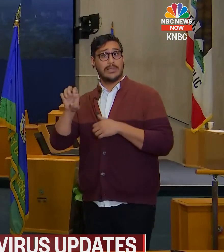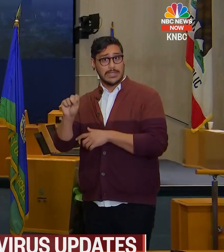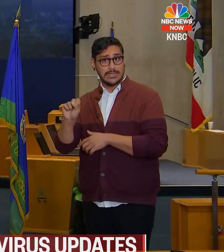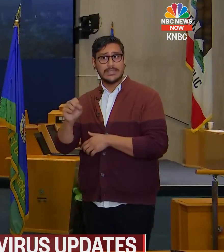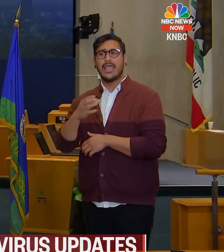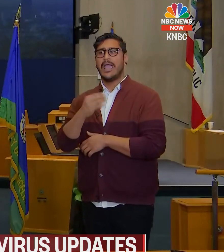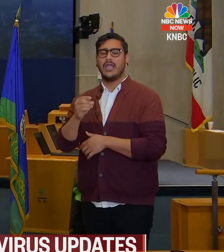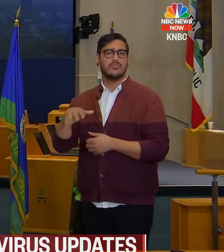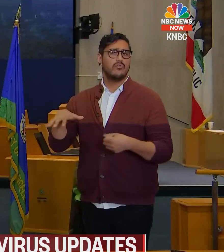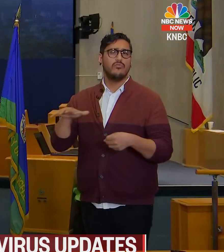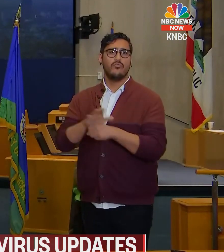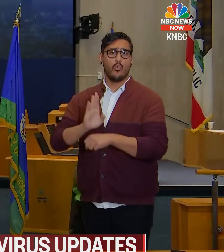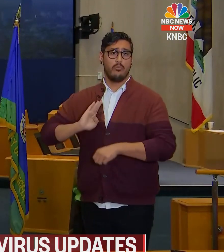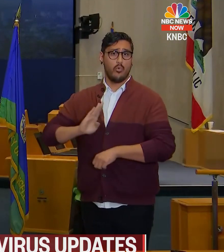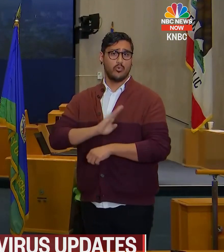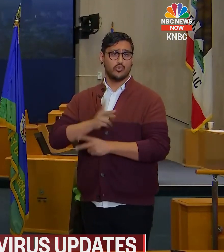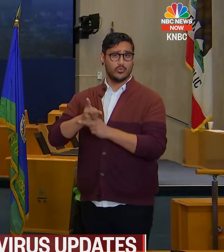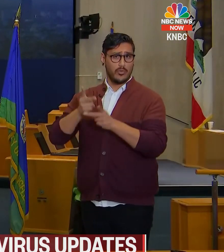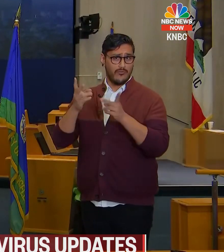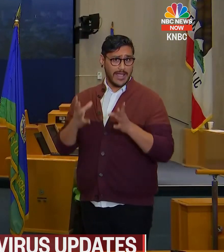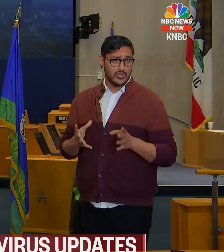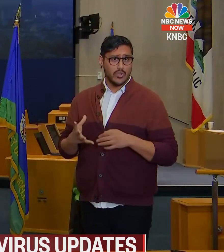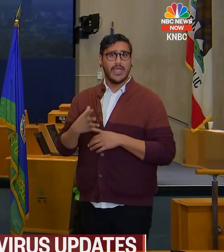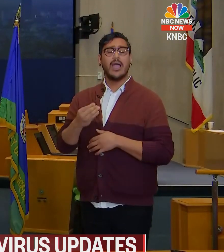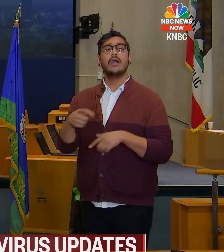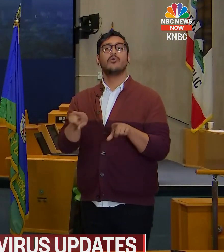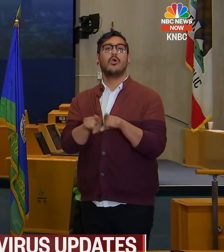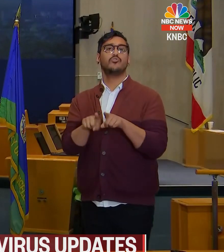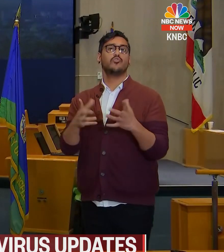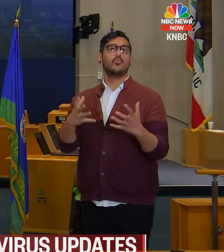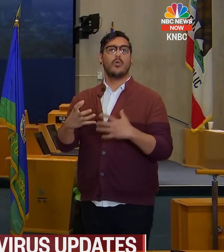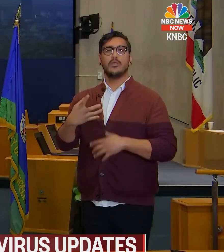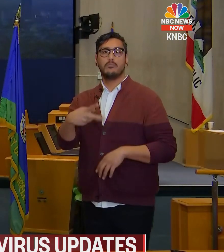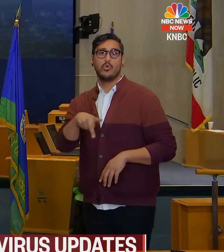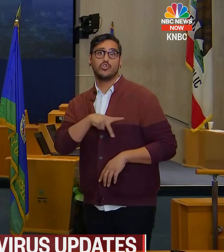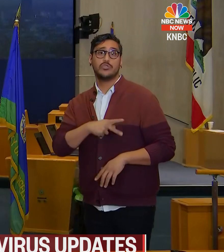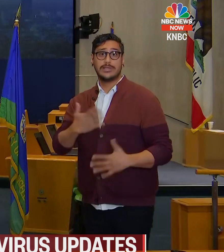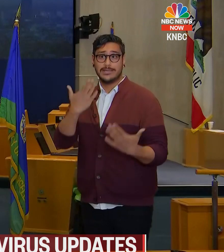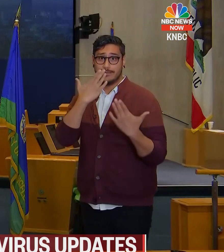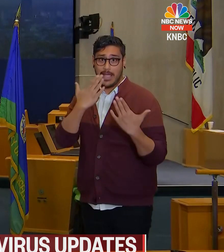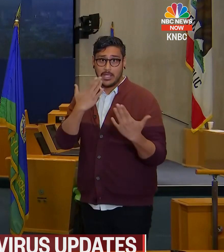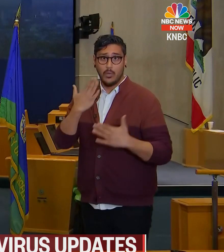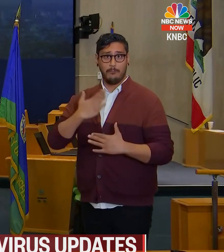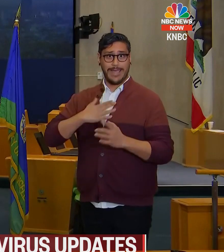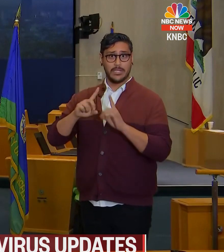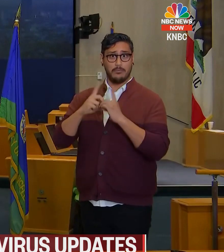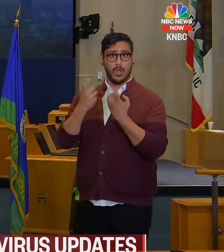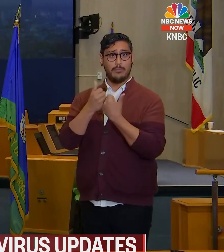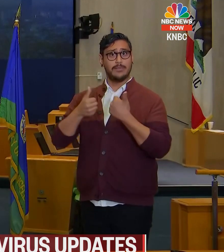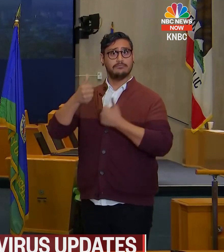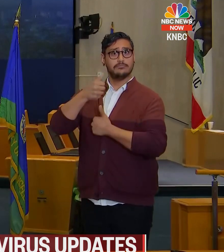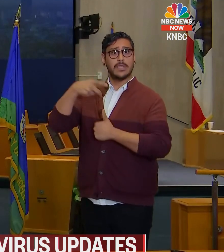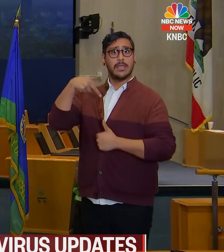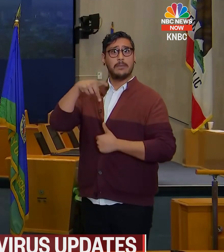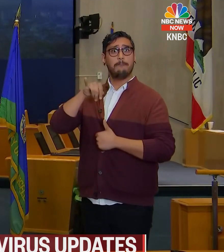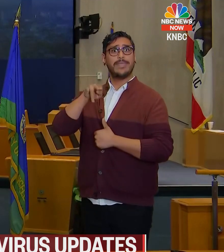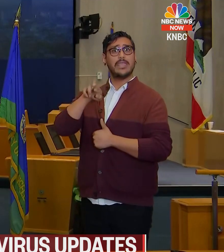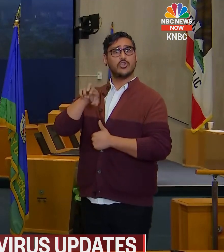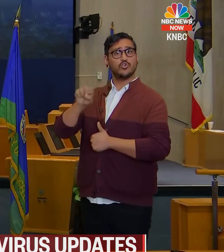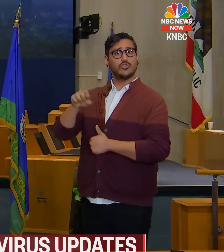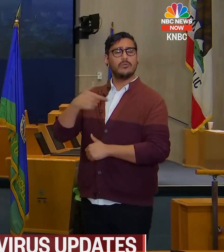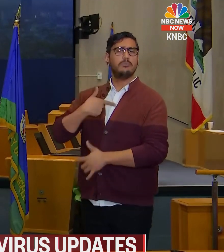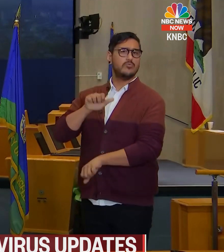the entire Board of Supervisors. In addition to that, I would like to personally thank my department head peers that I've been working